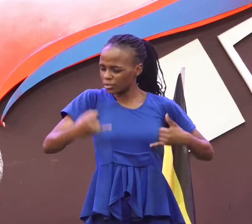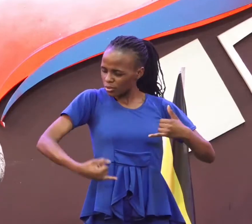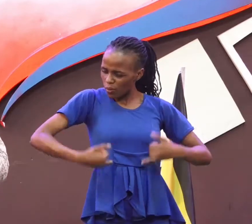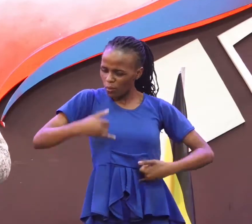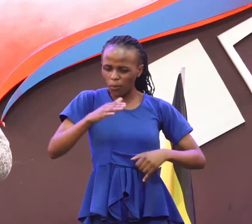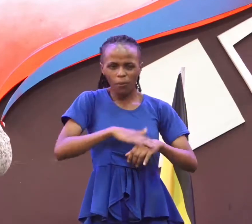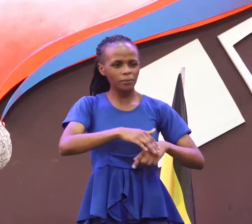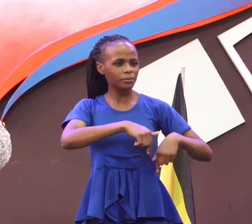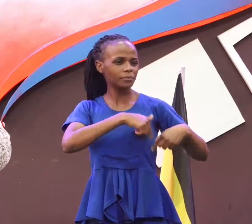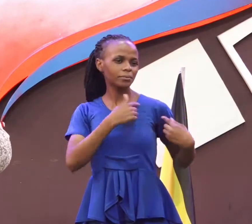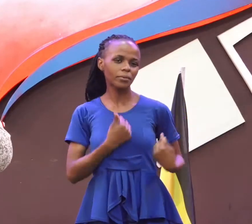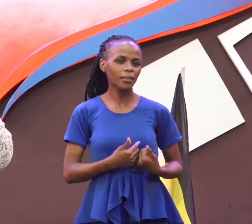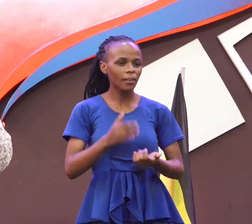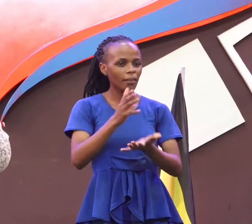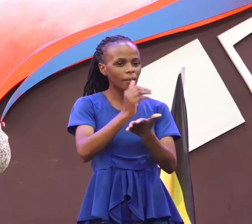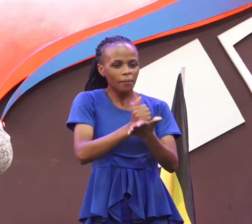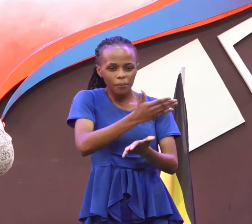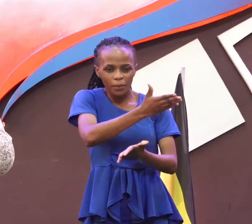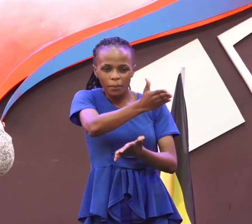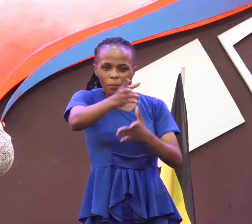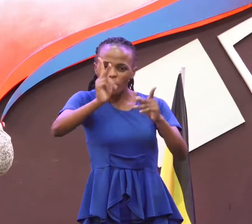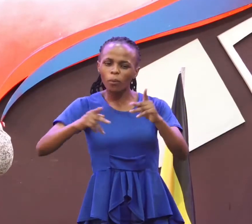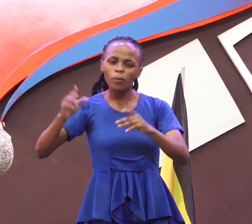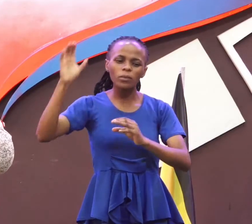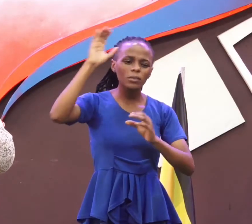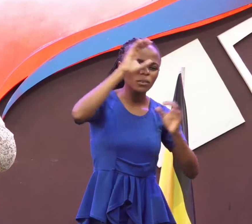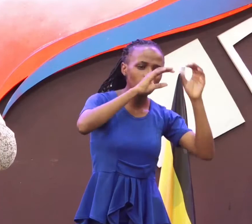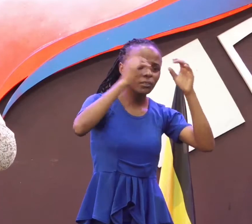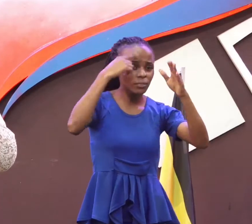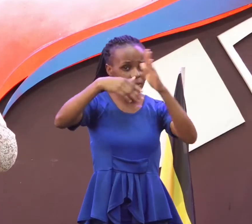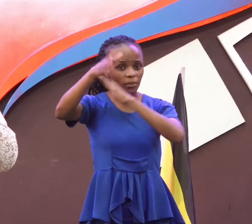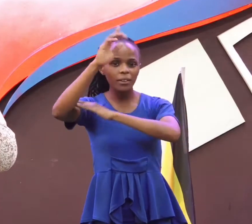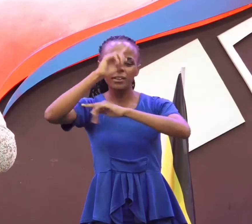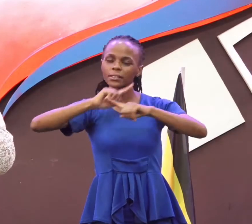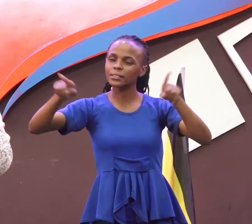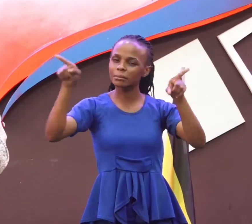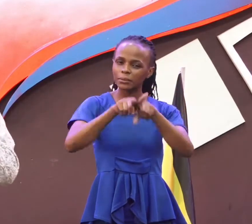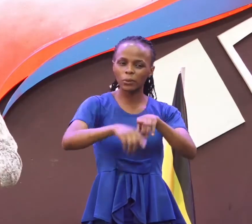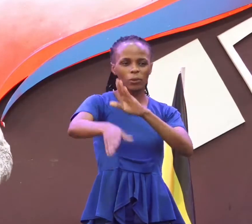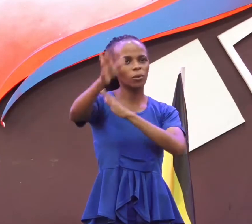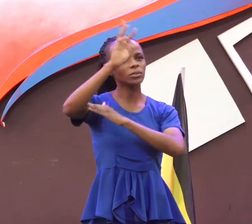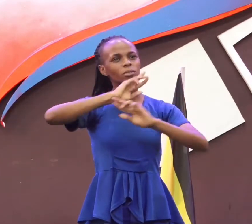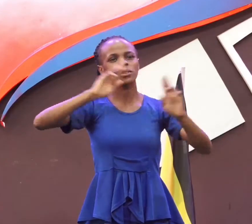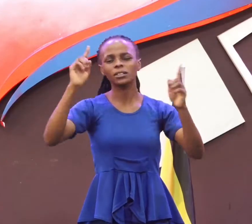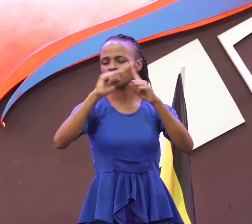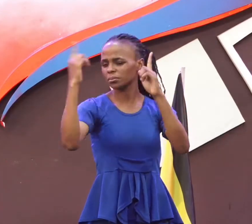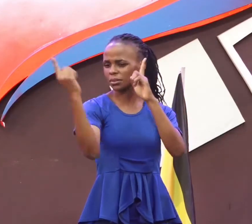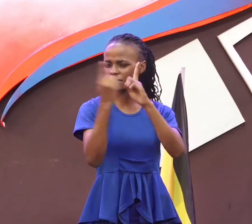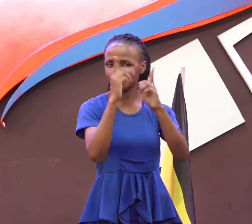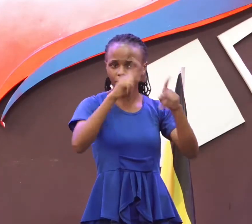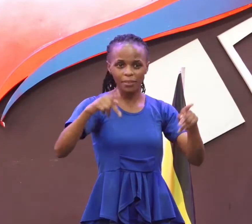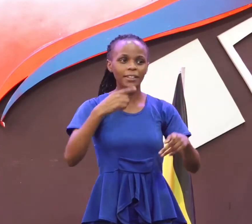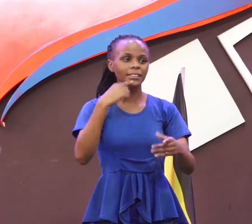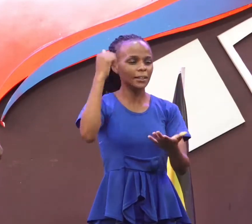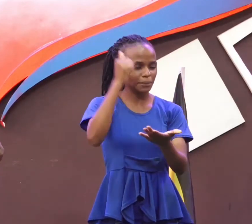feel joy in my heart. Kubanga lwa abantu abanoonya Mukama. For there are people who seek after God. Nene Katonda yetegeso basisinka. And the Lord is also ready to meet them. Gamba